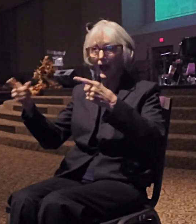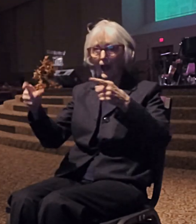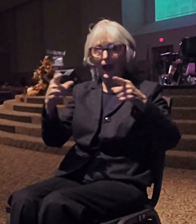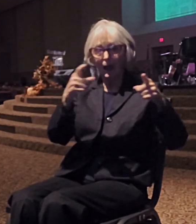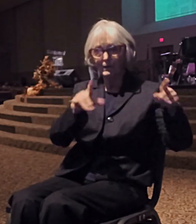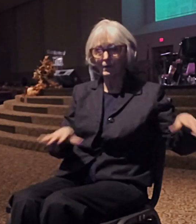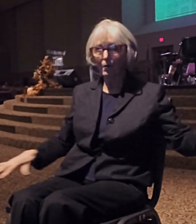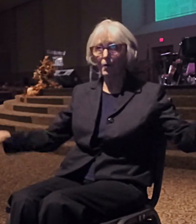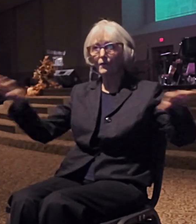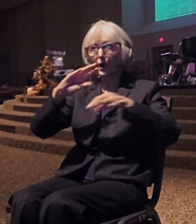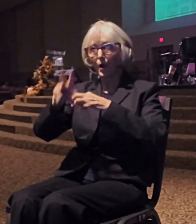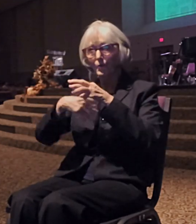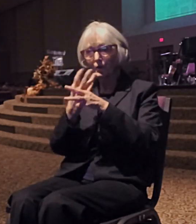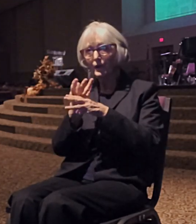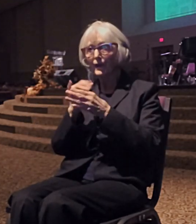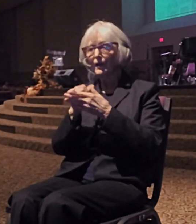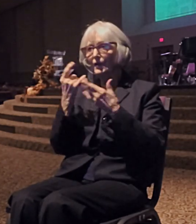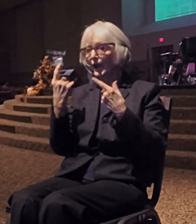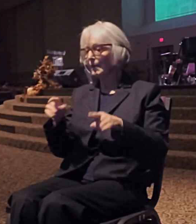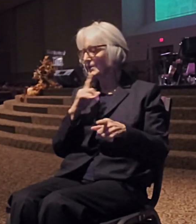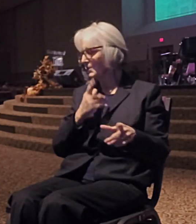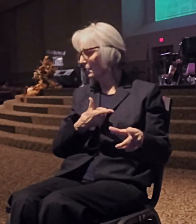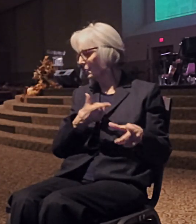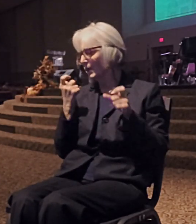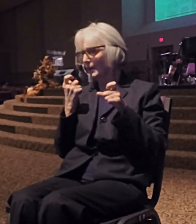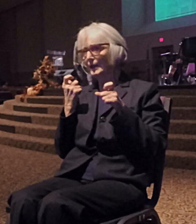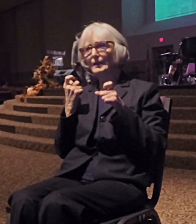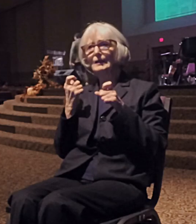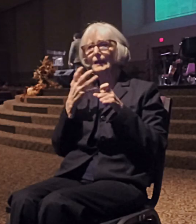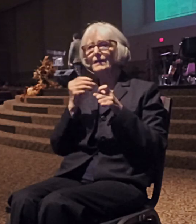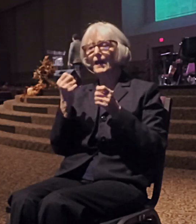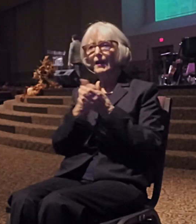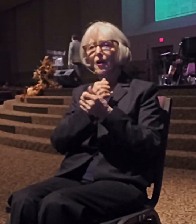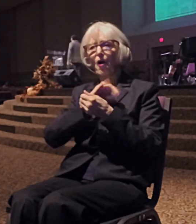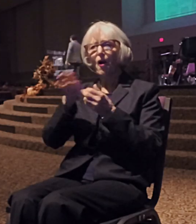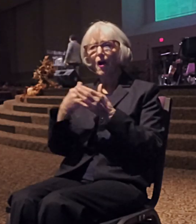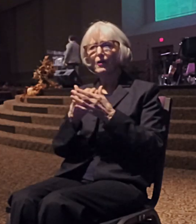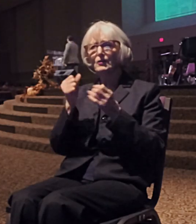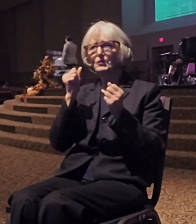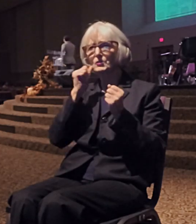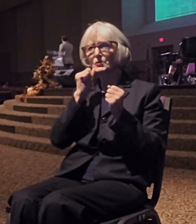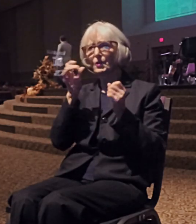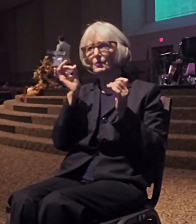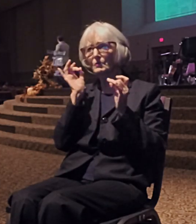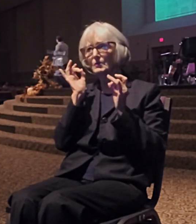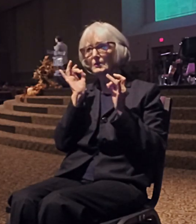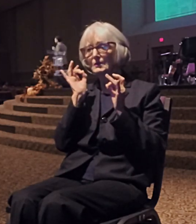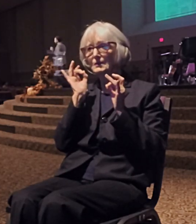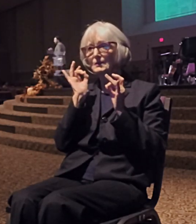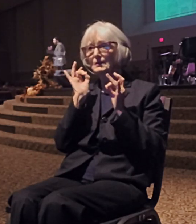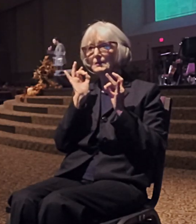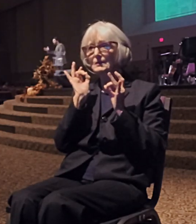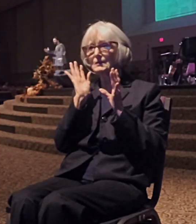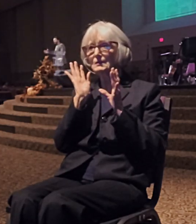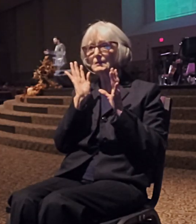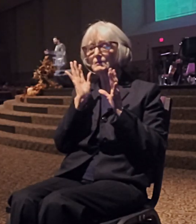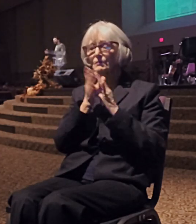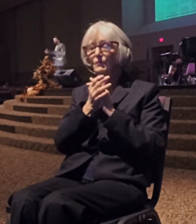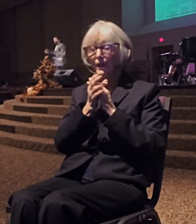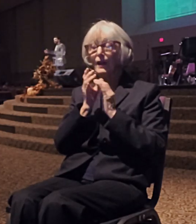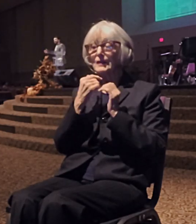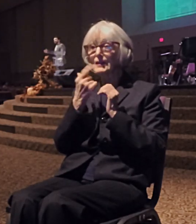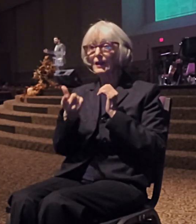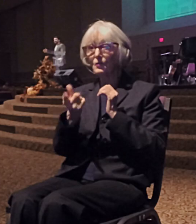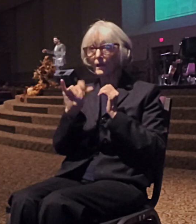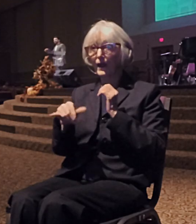our world, which are happening so quickly, all of which are so dangerous. Now, I give you that